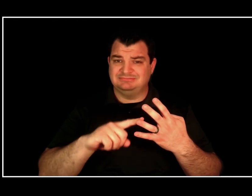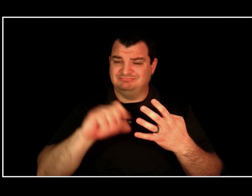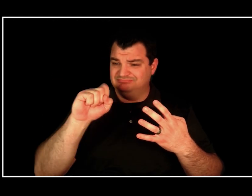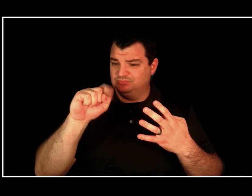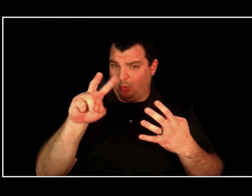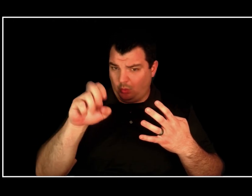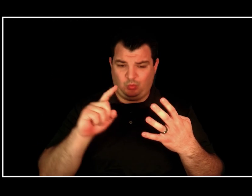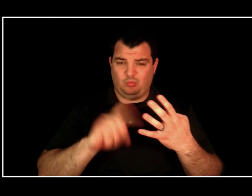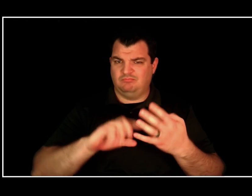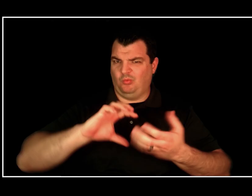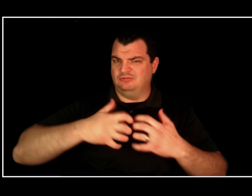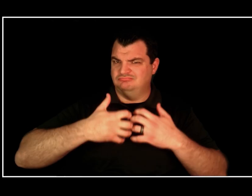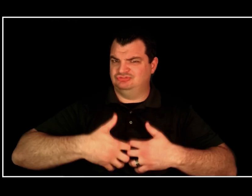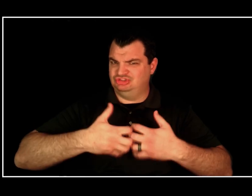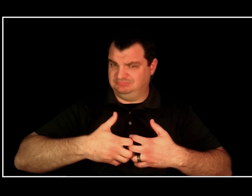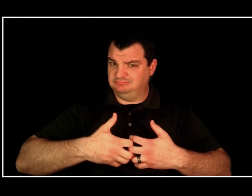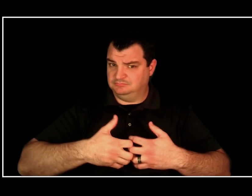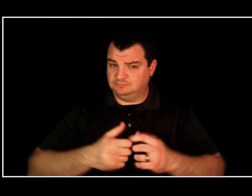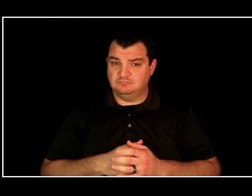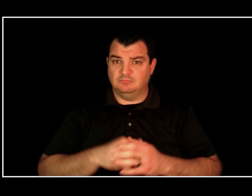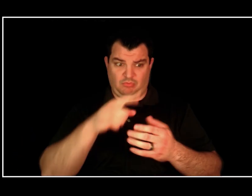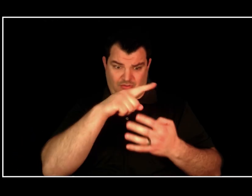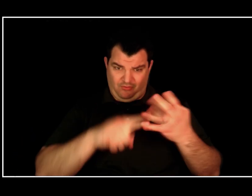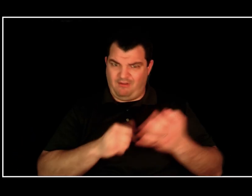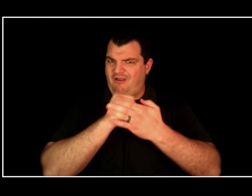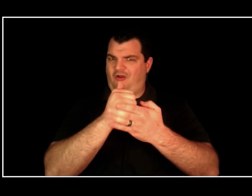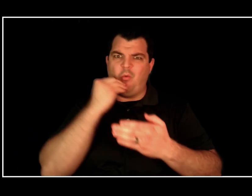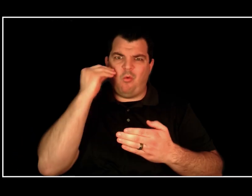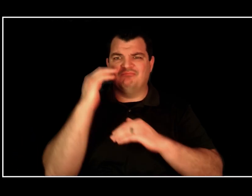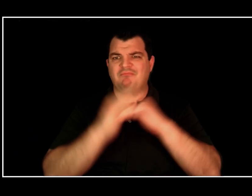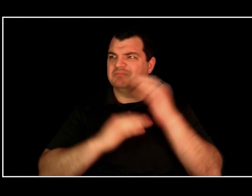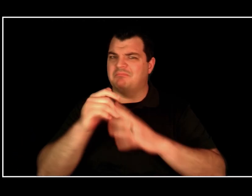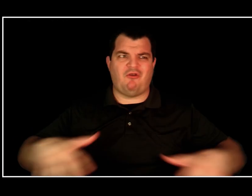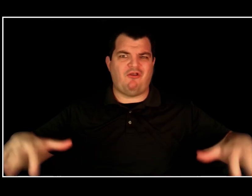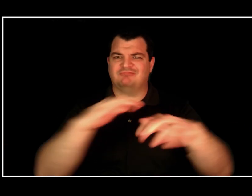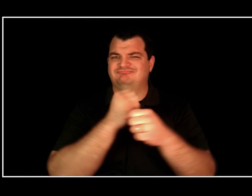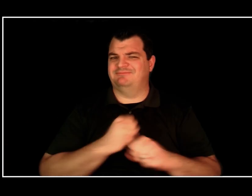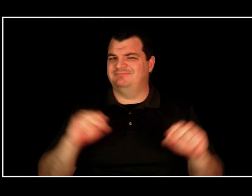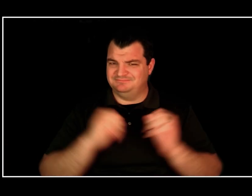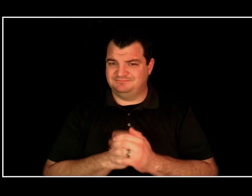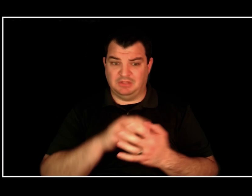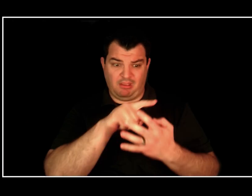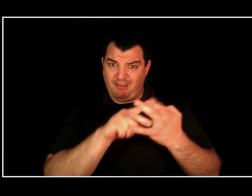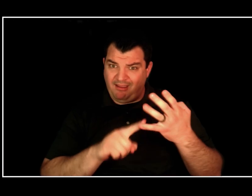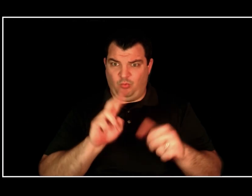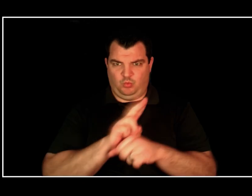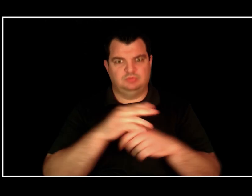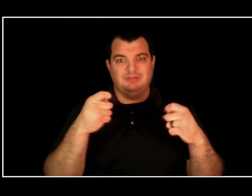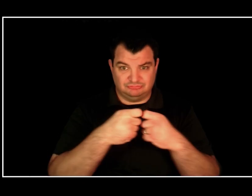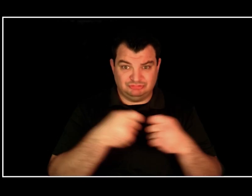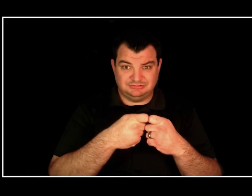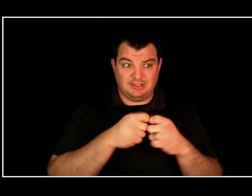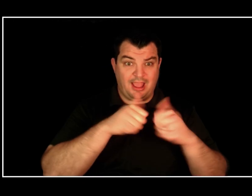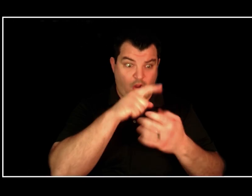conditioners, stoves, and washing machines help keep our homes comfortable and safe. All of these appliances